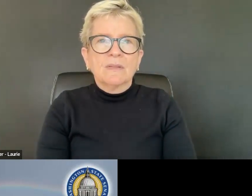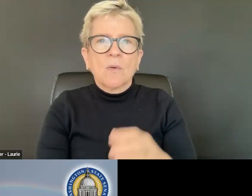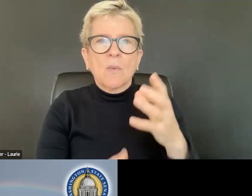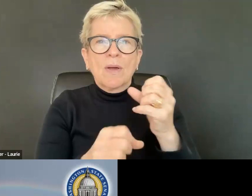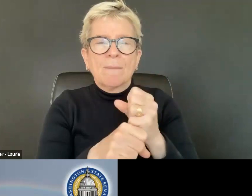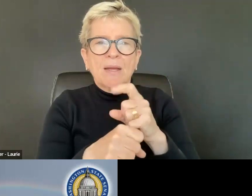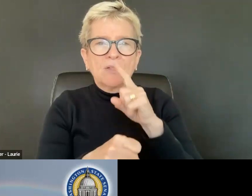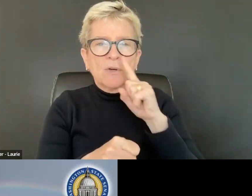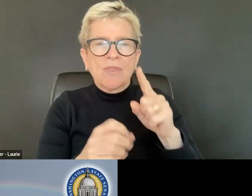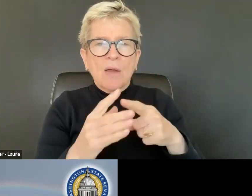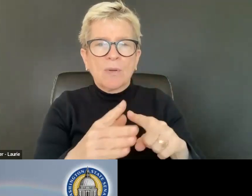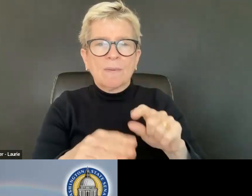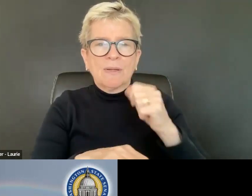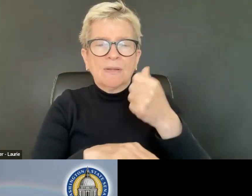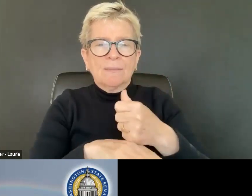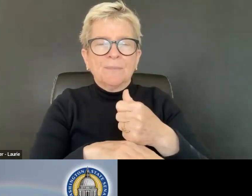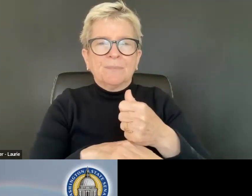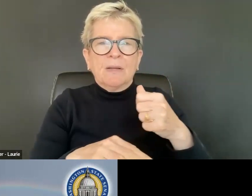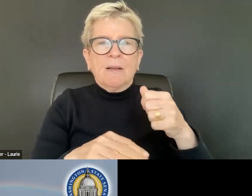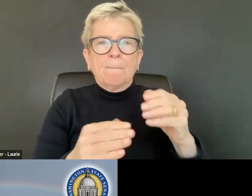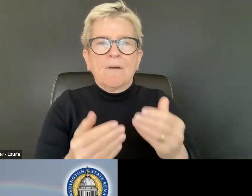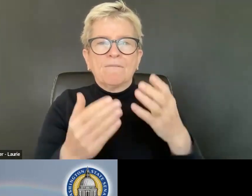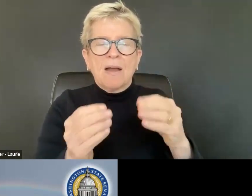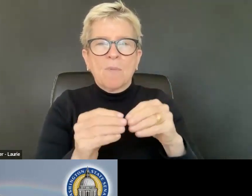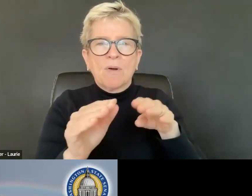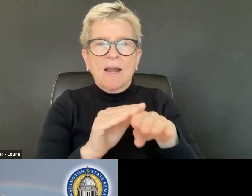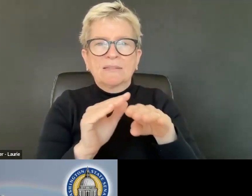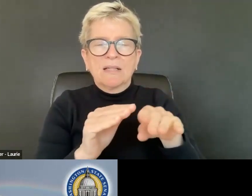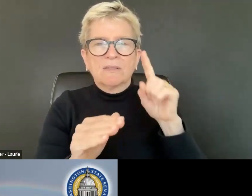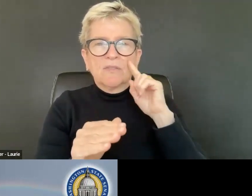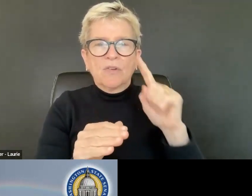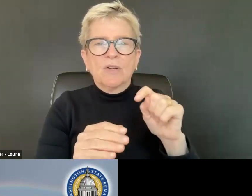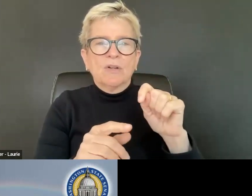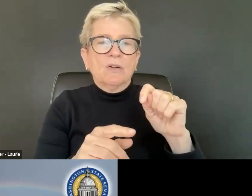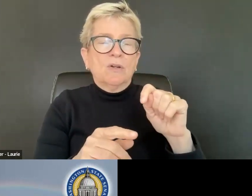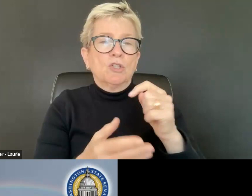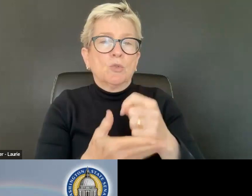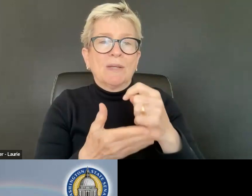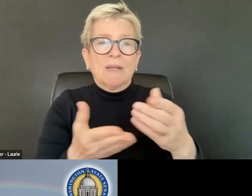to be key in providing more access to outpatient treatment in Washington.